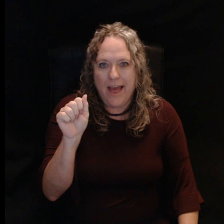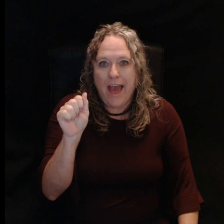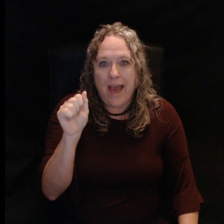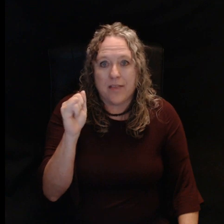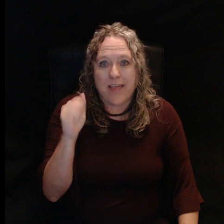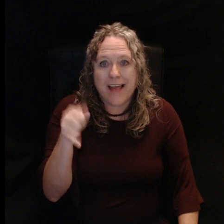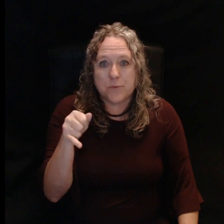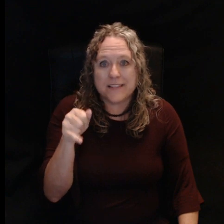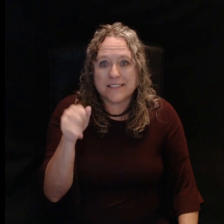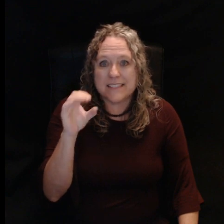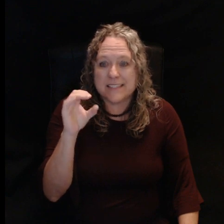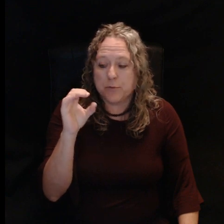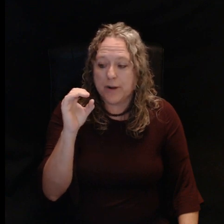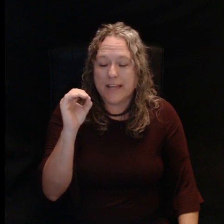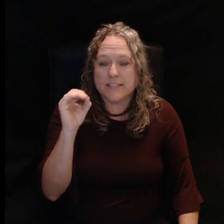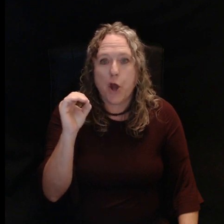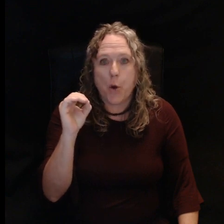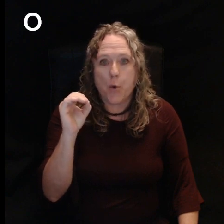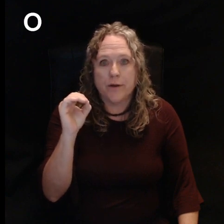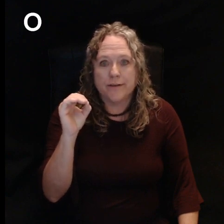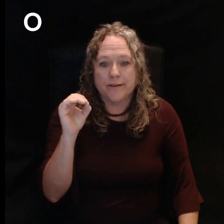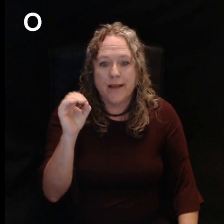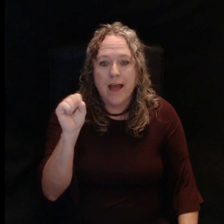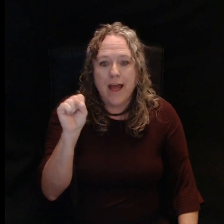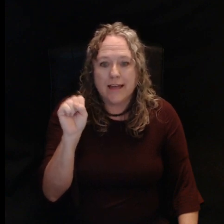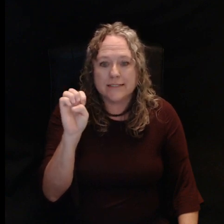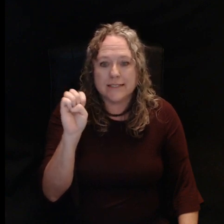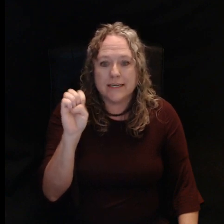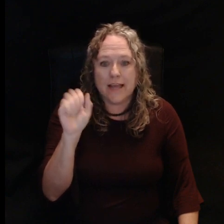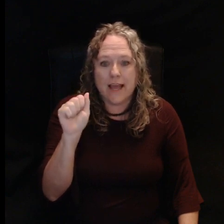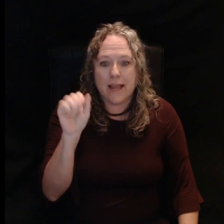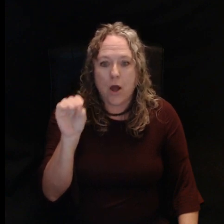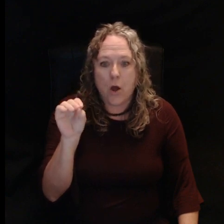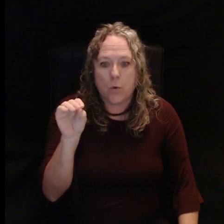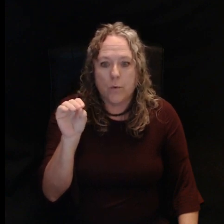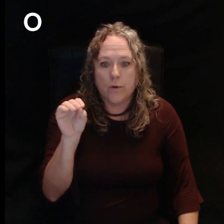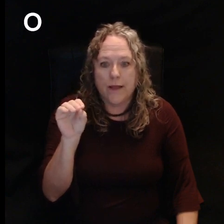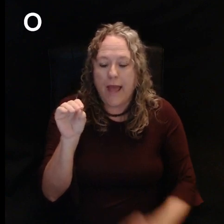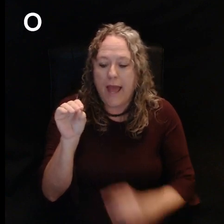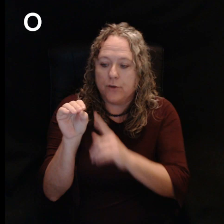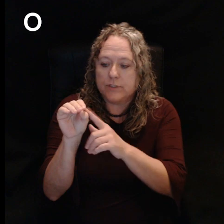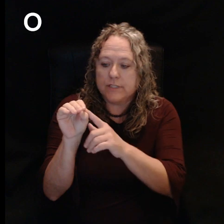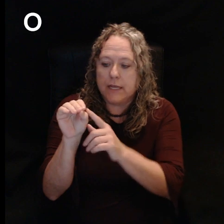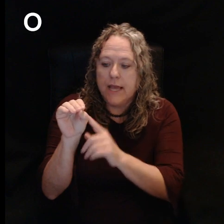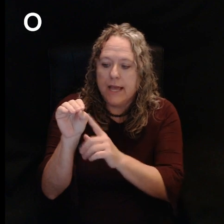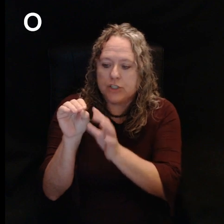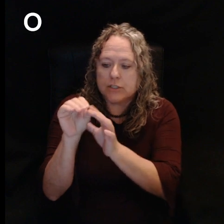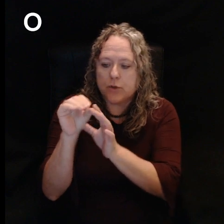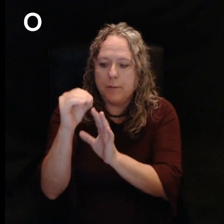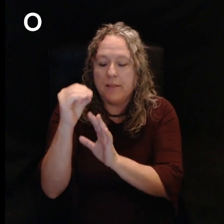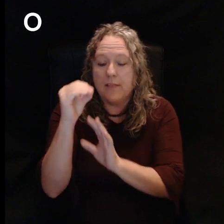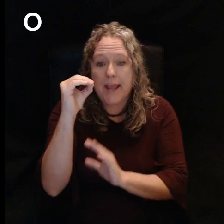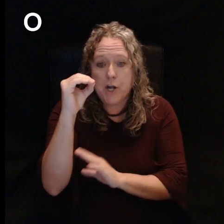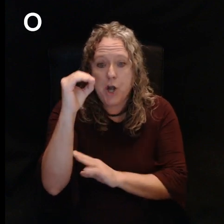And the last one that's similar is an O. S, E, A, O. And you see, it's just going to be like an